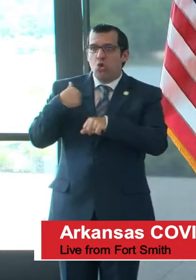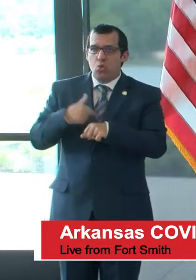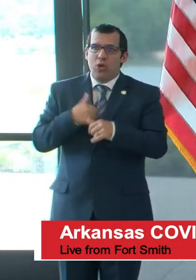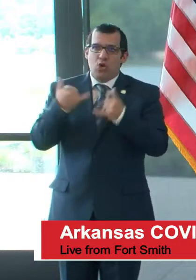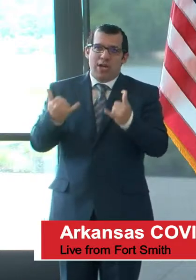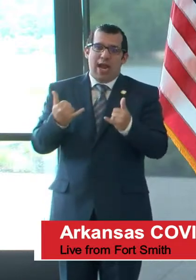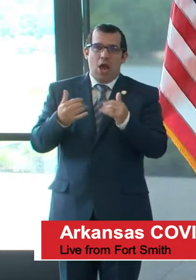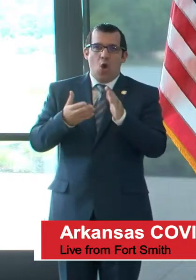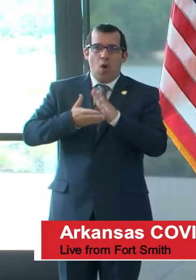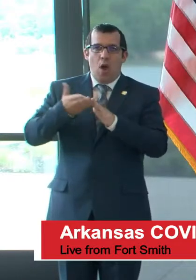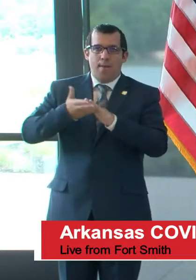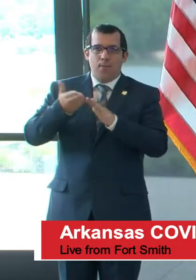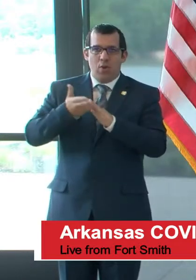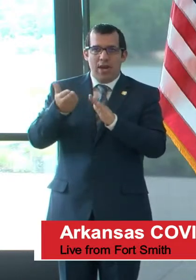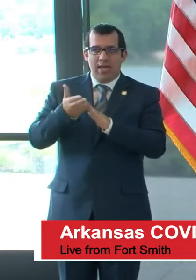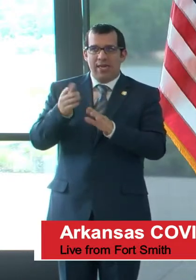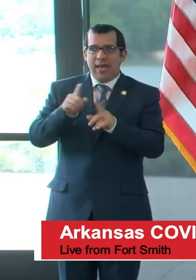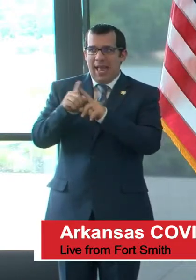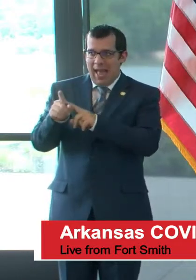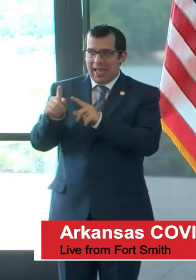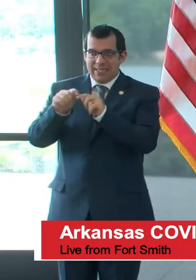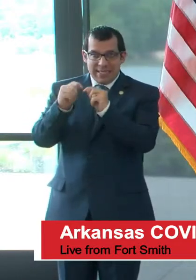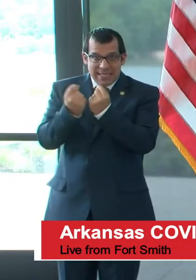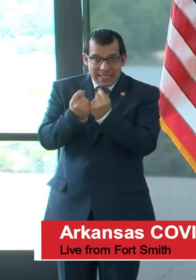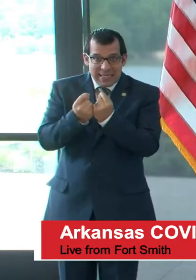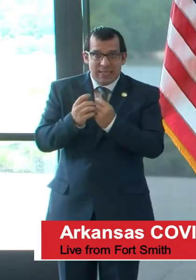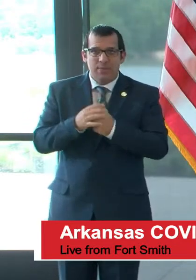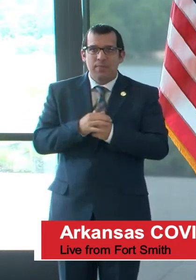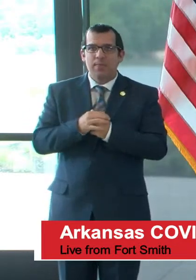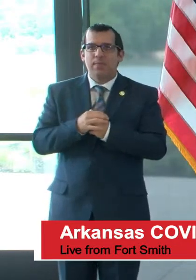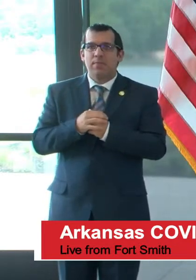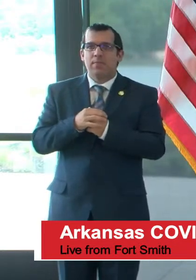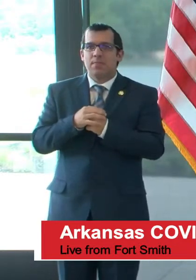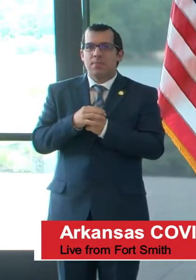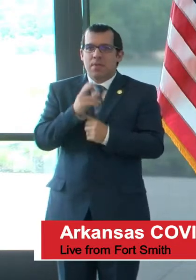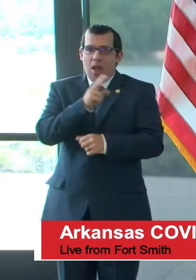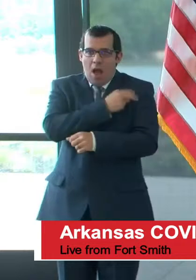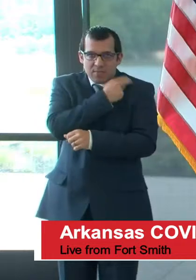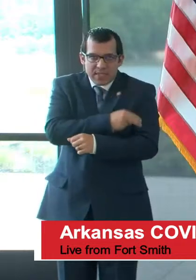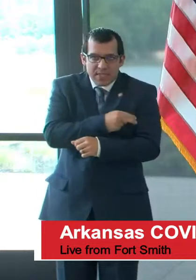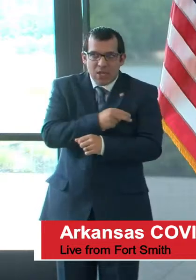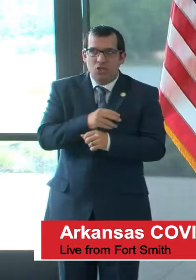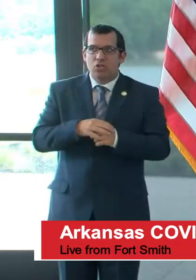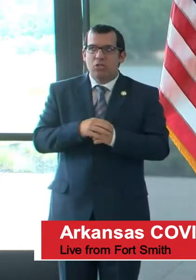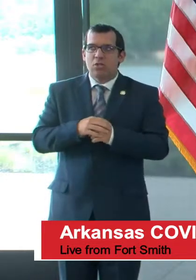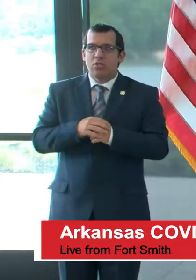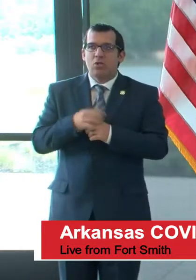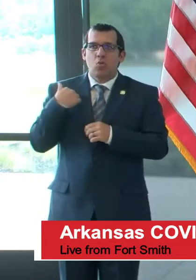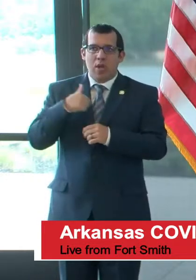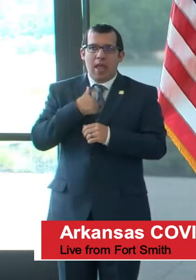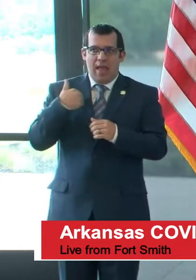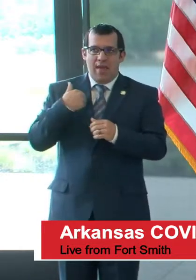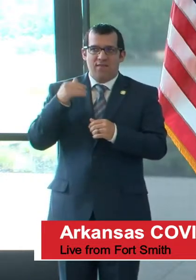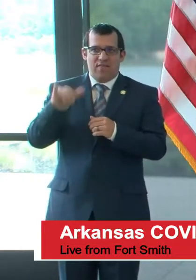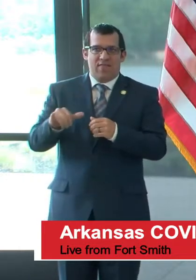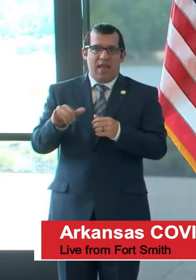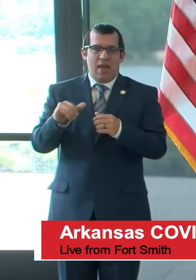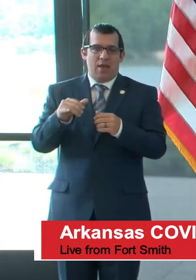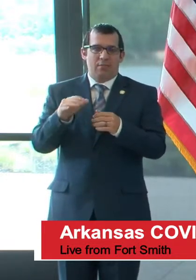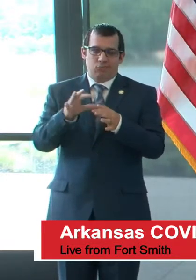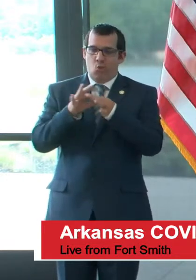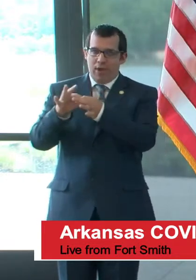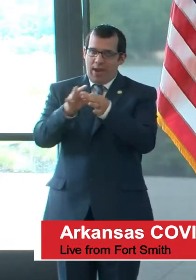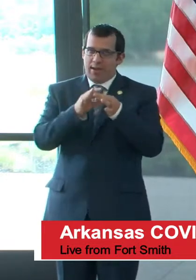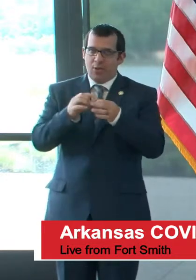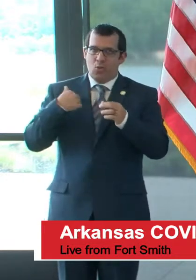are now operating as a team in terms of hospitalizations. We have that well coordinated, and